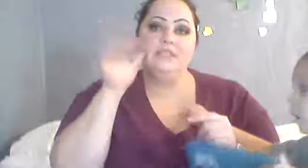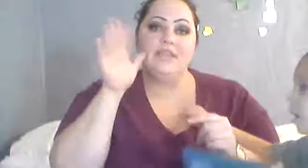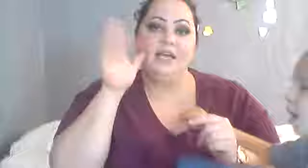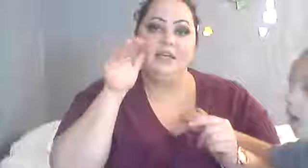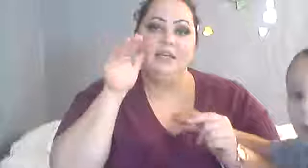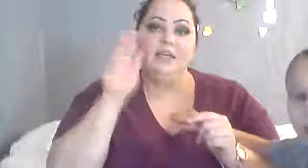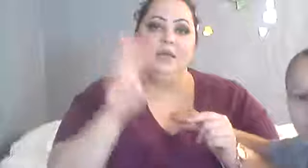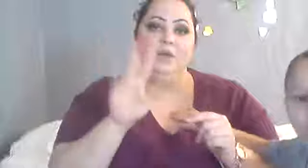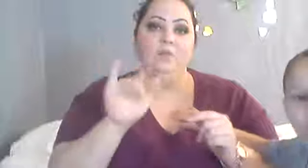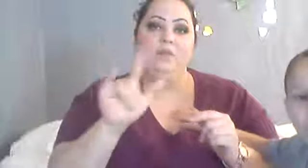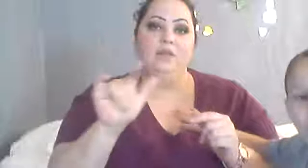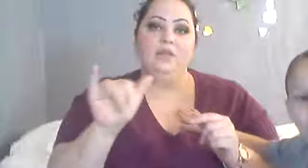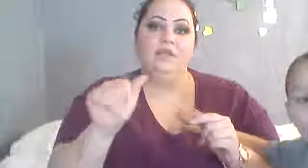sign, William